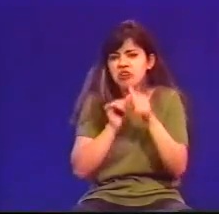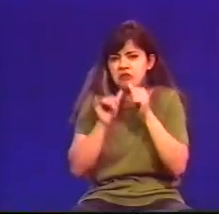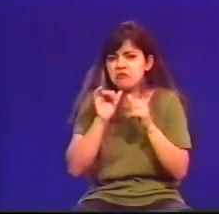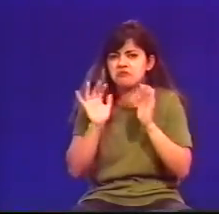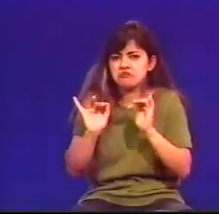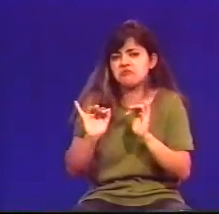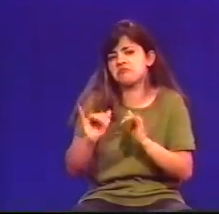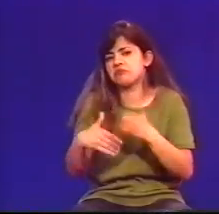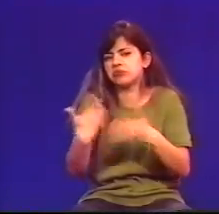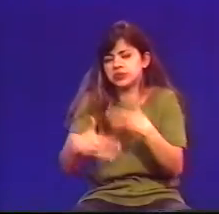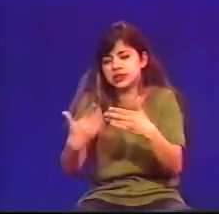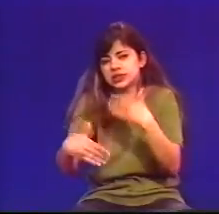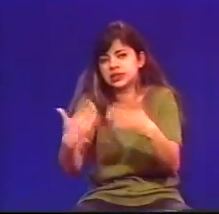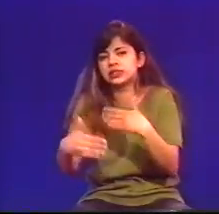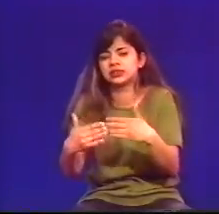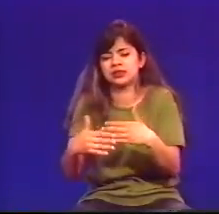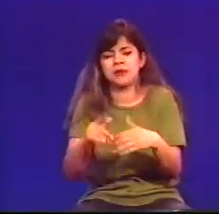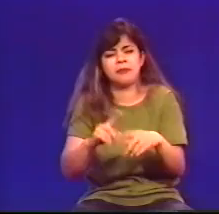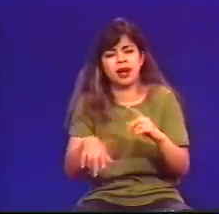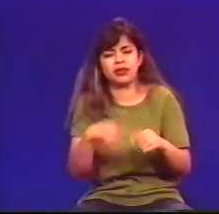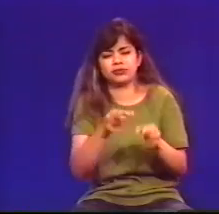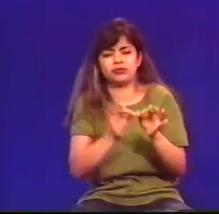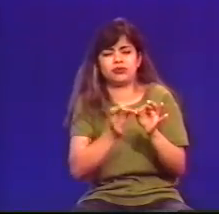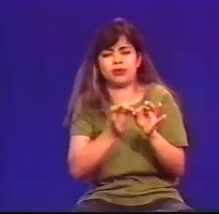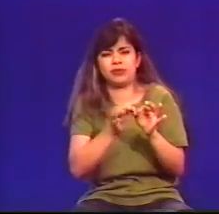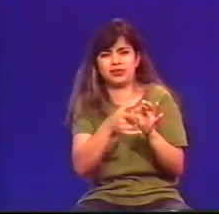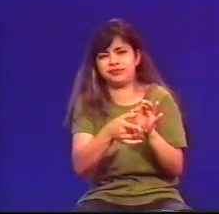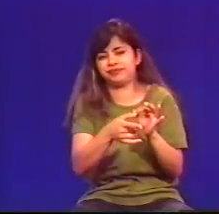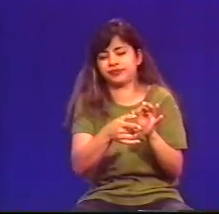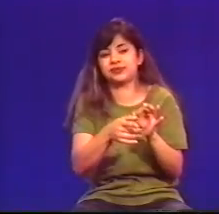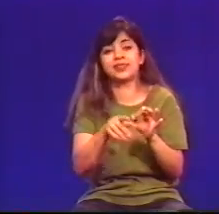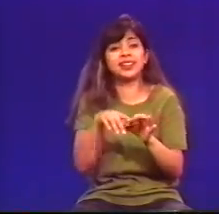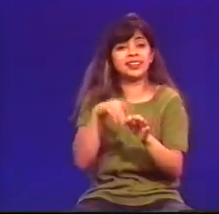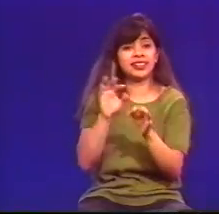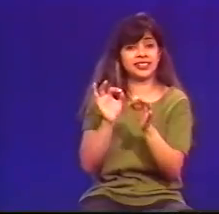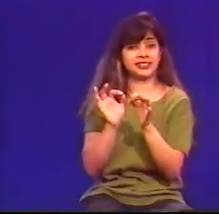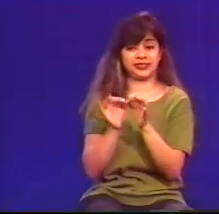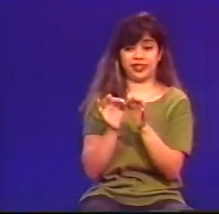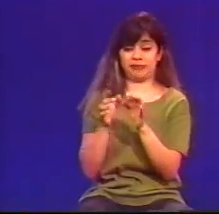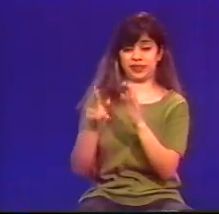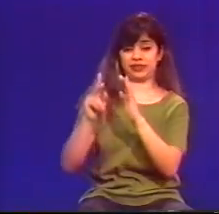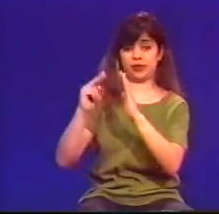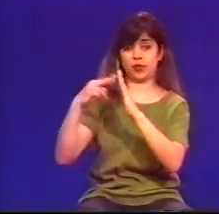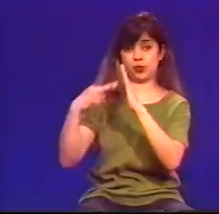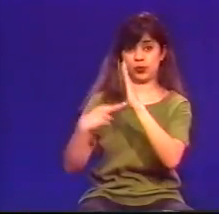and take in the information from the interpreter, it was sort of overwhelming at first.